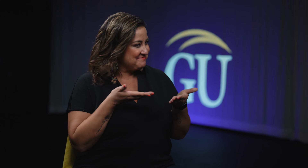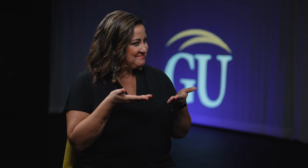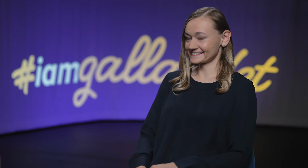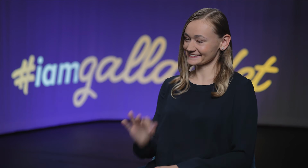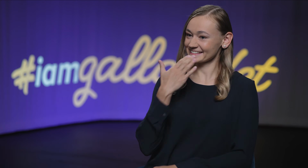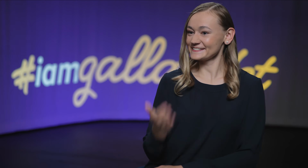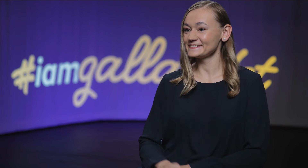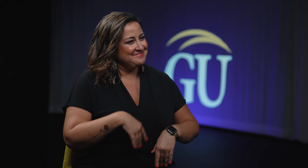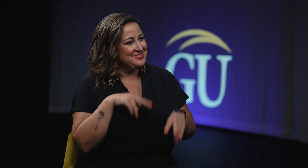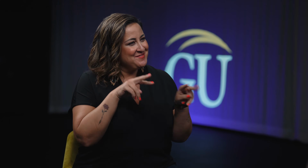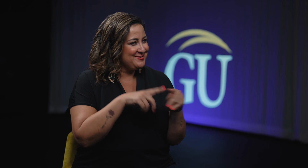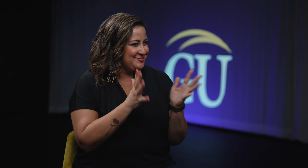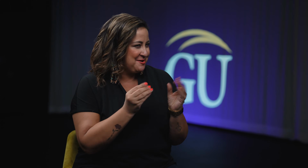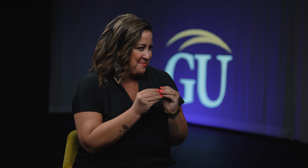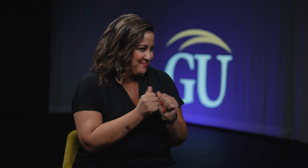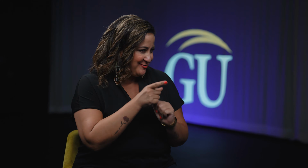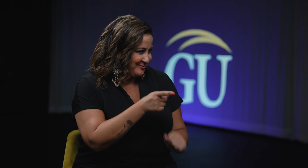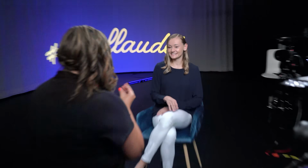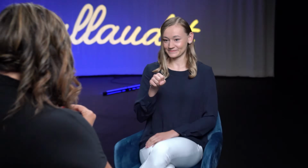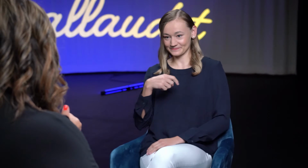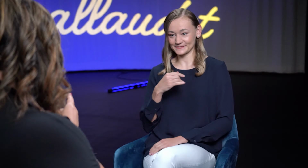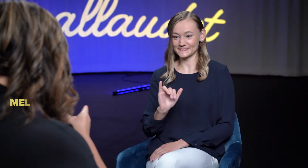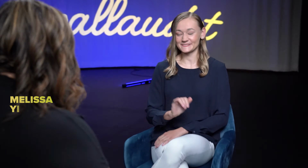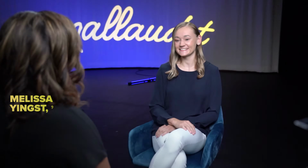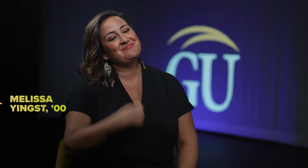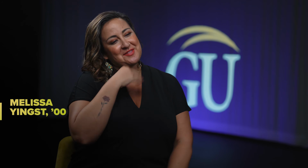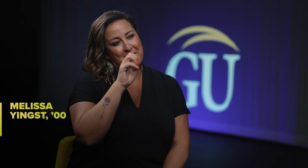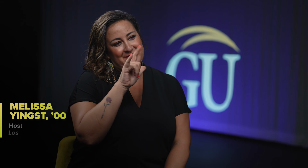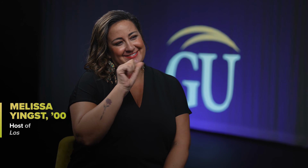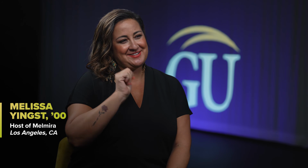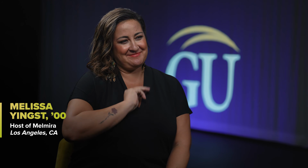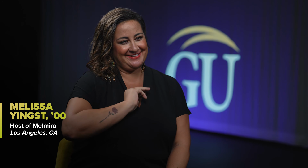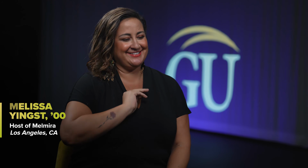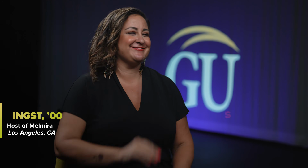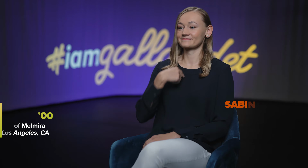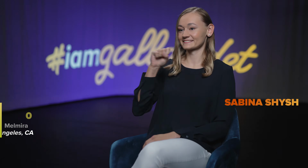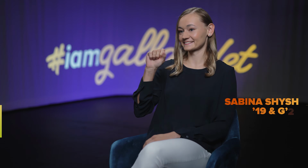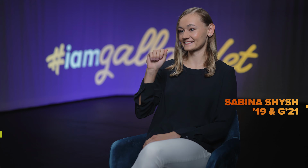Welcome. Thank you. I look forward to talking some more with you. I do too. I'm Melissa. I'm Sabrina.